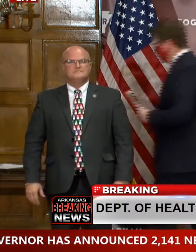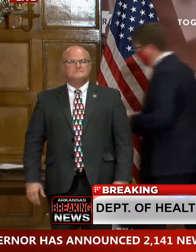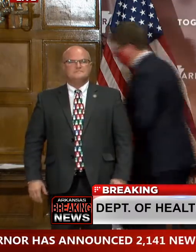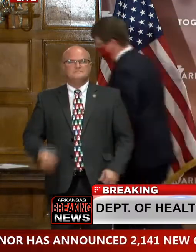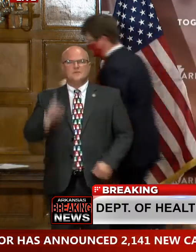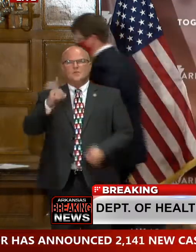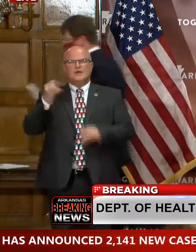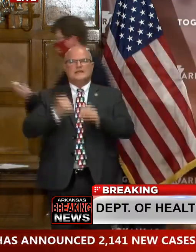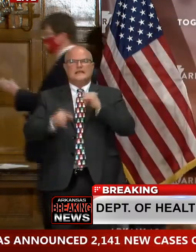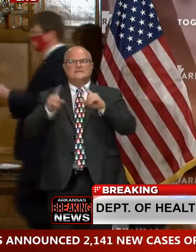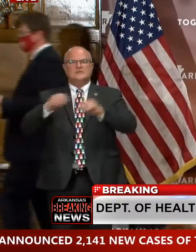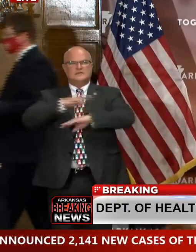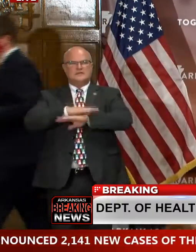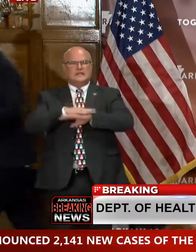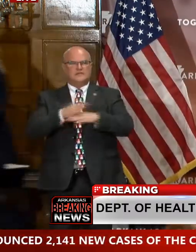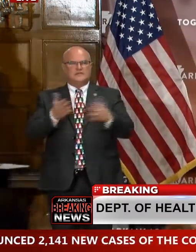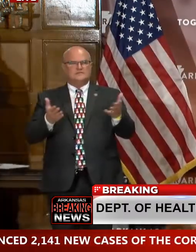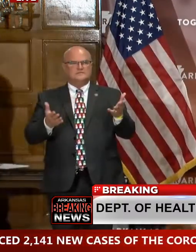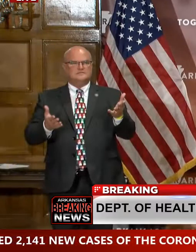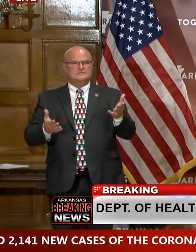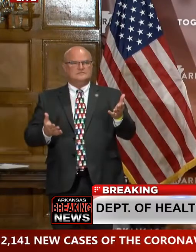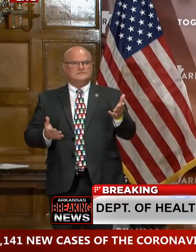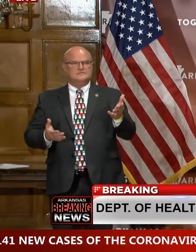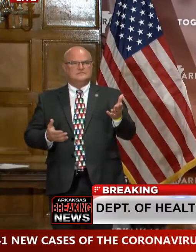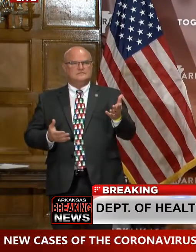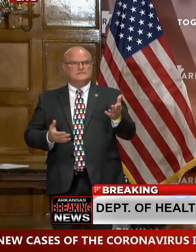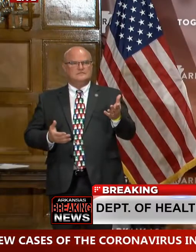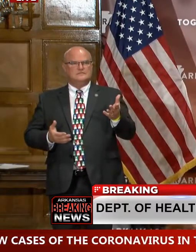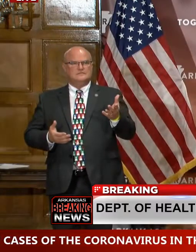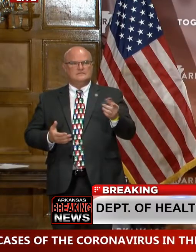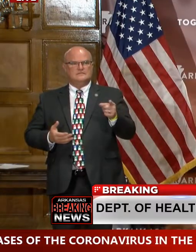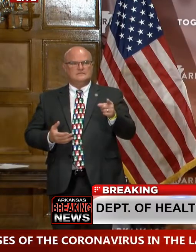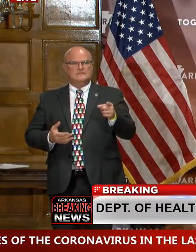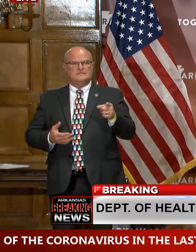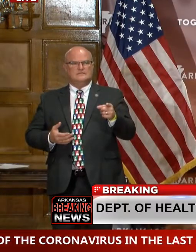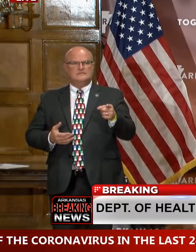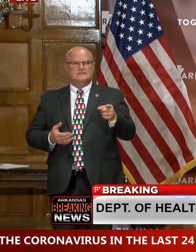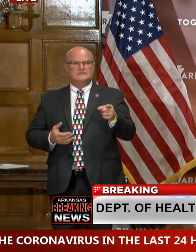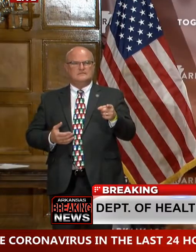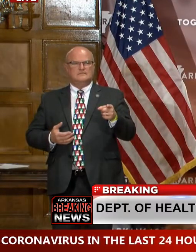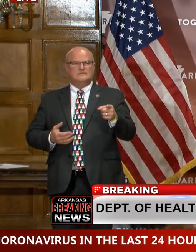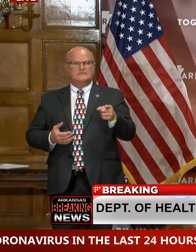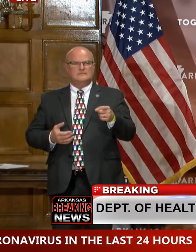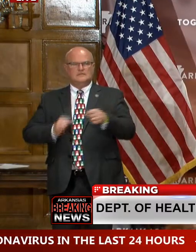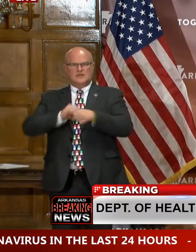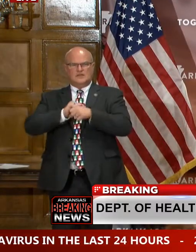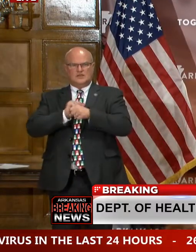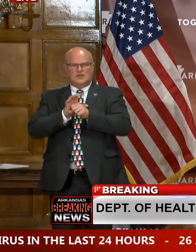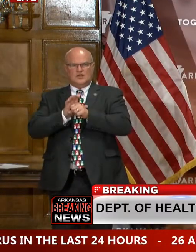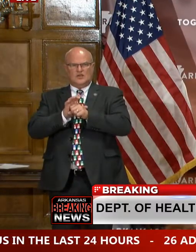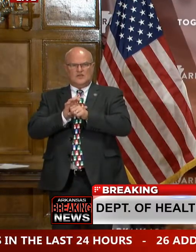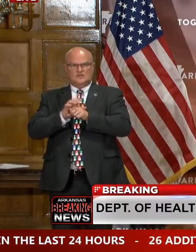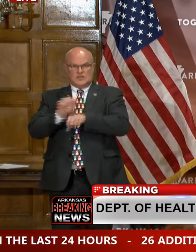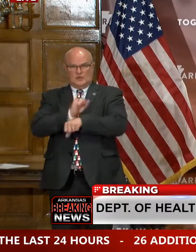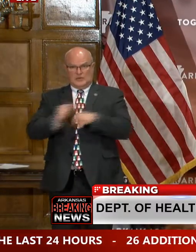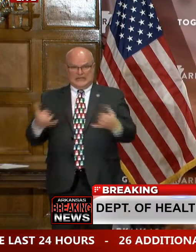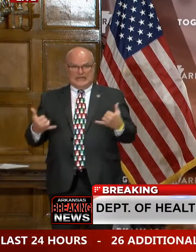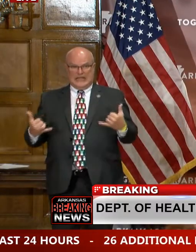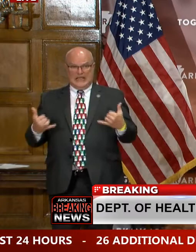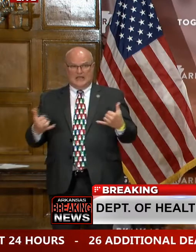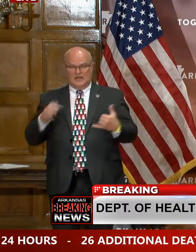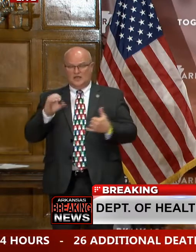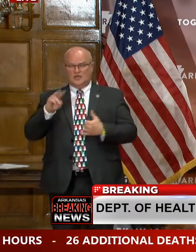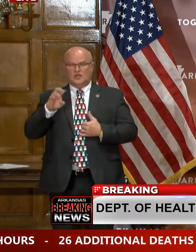one last question at the table? COVID-19 is that actually operating now? And